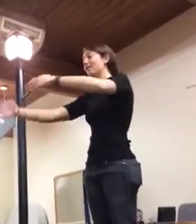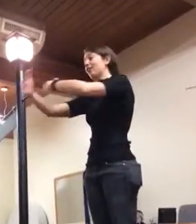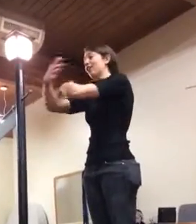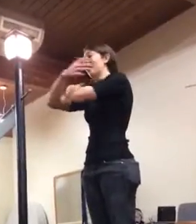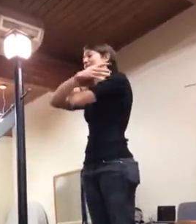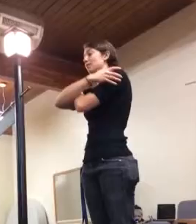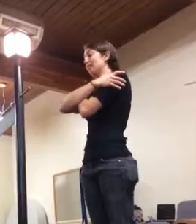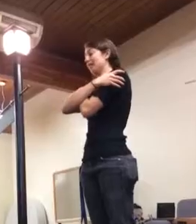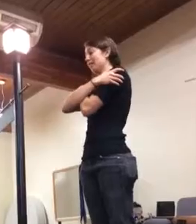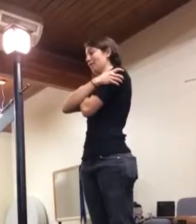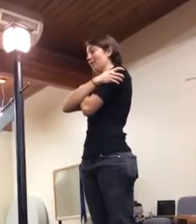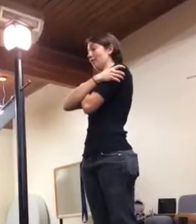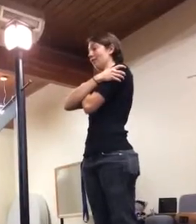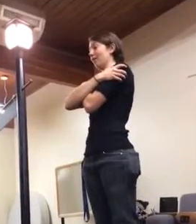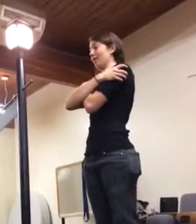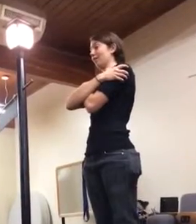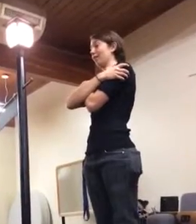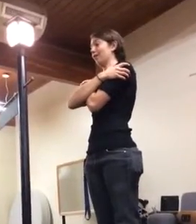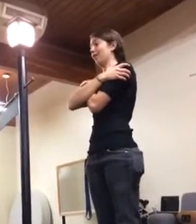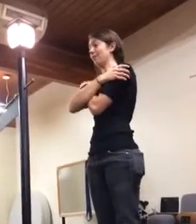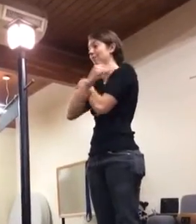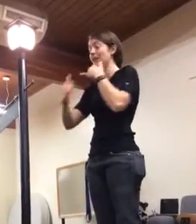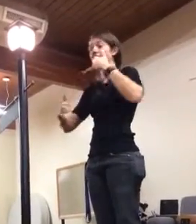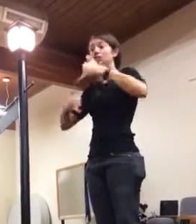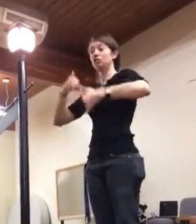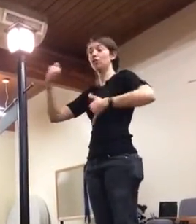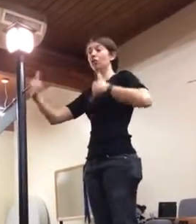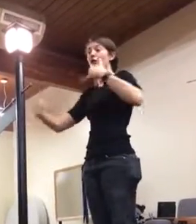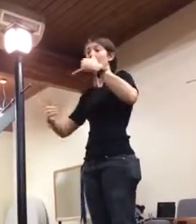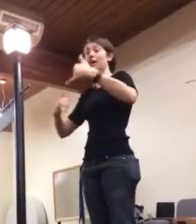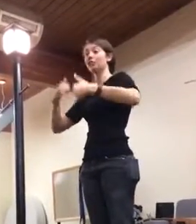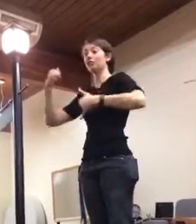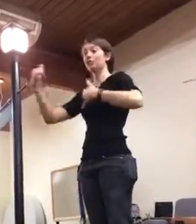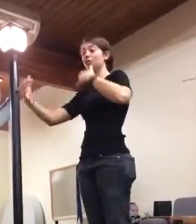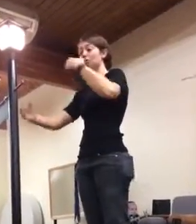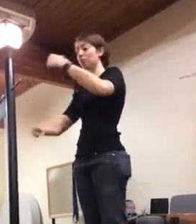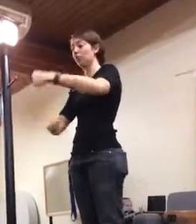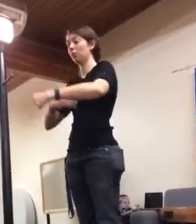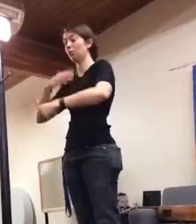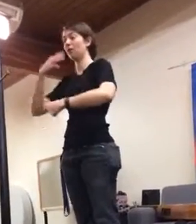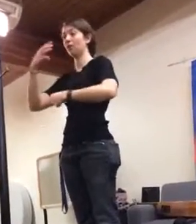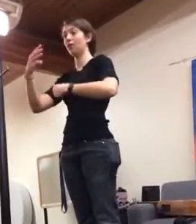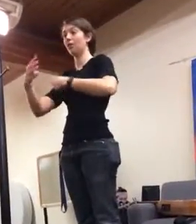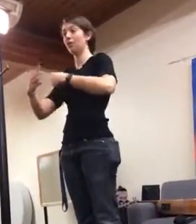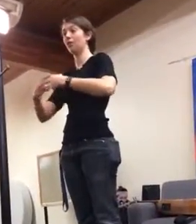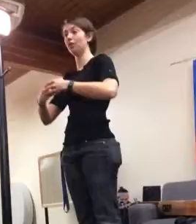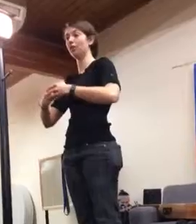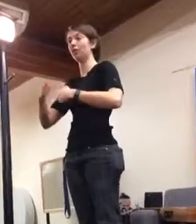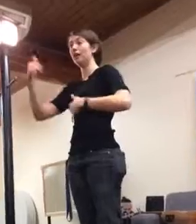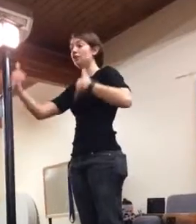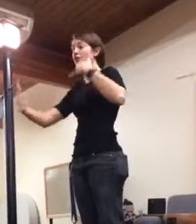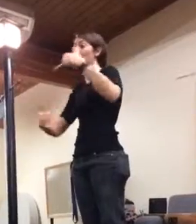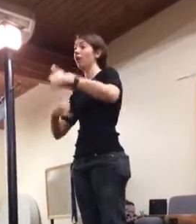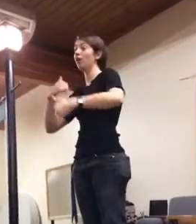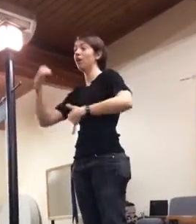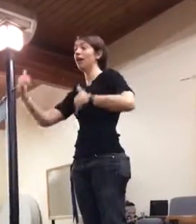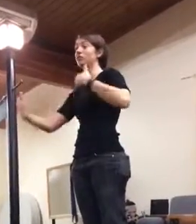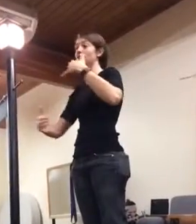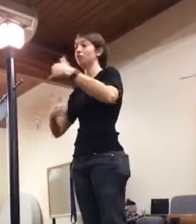never lets me go. Joy to the world, joy